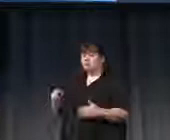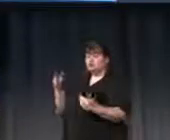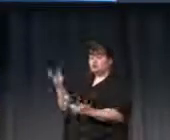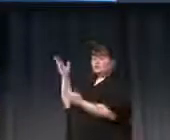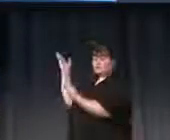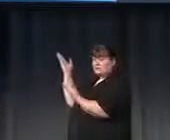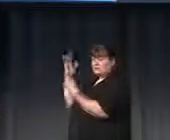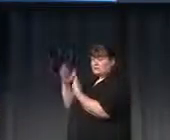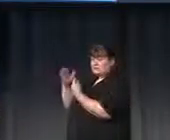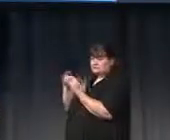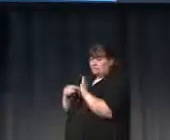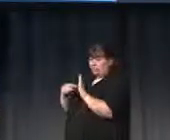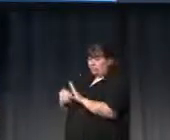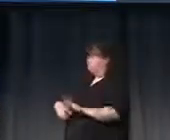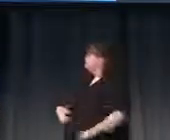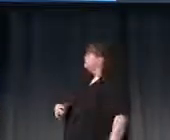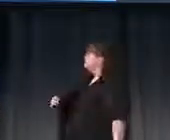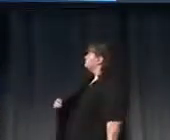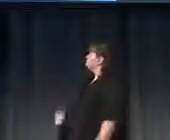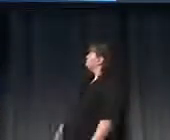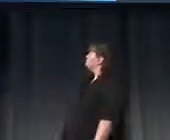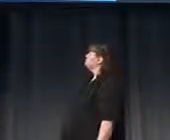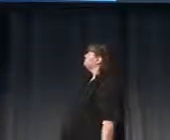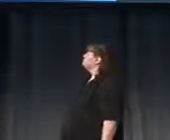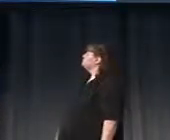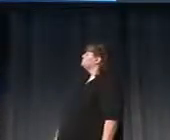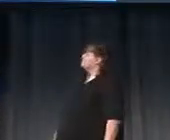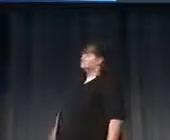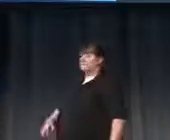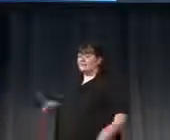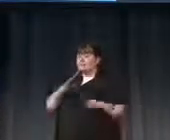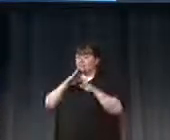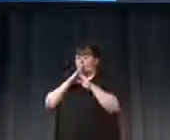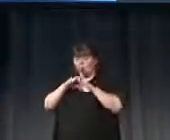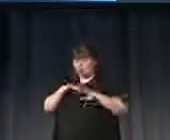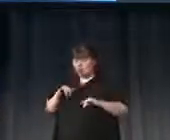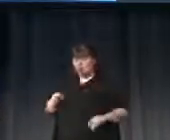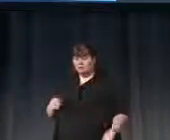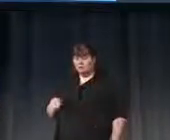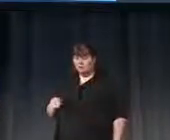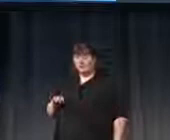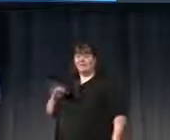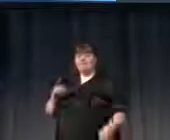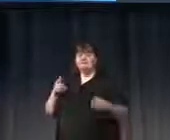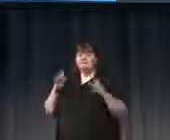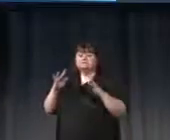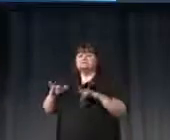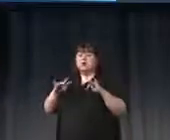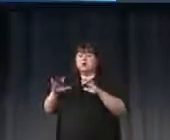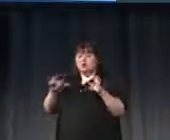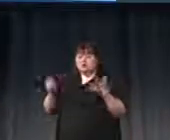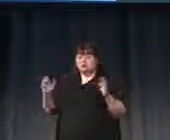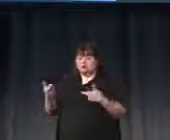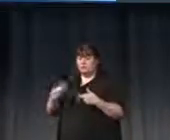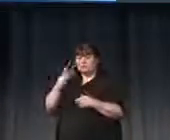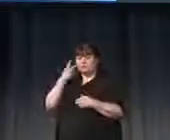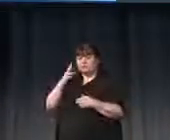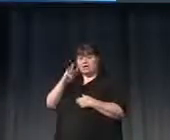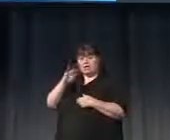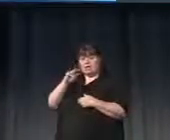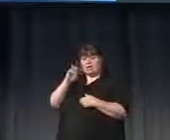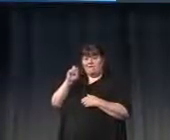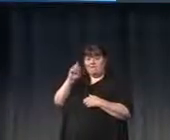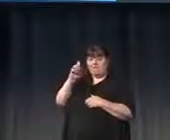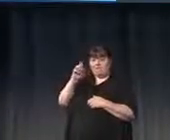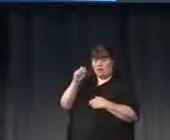example. All right, so that was a very quiet impulse response. This was recorded in a classroom, and if you plot the waveform of that, it looks like